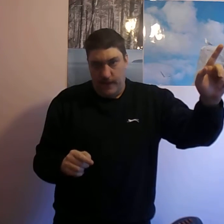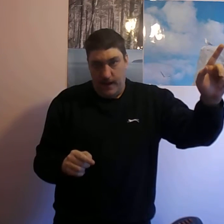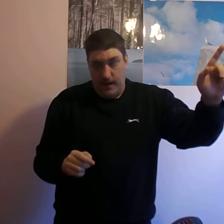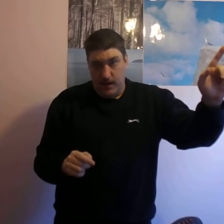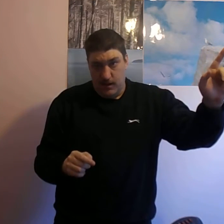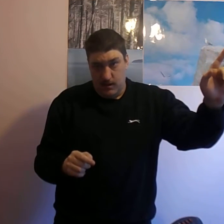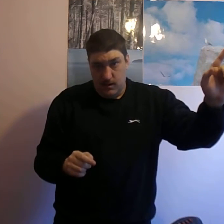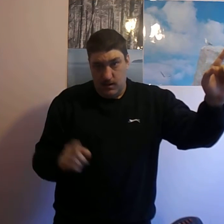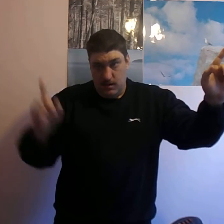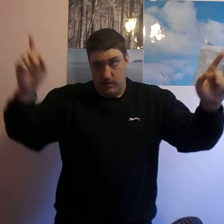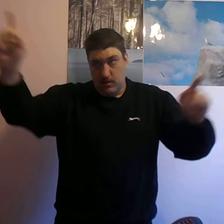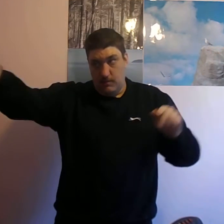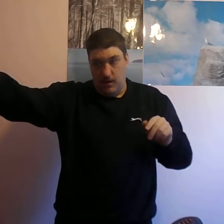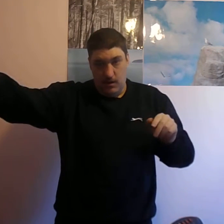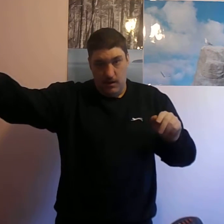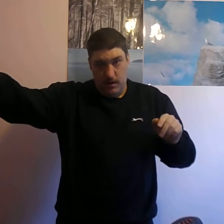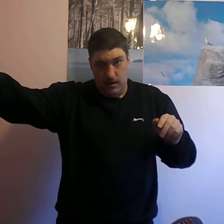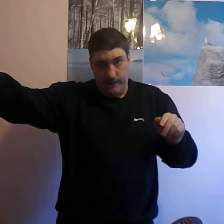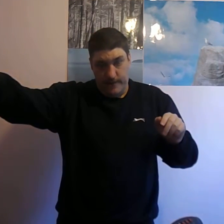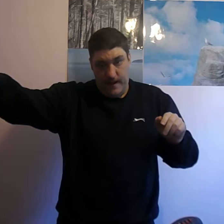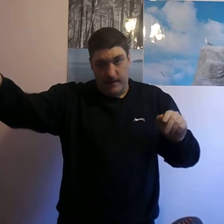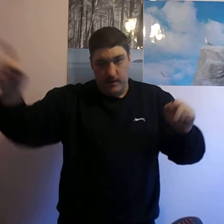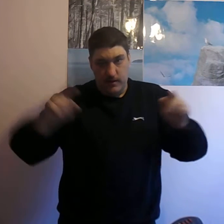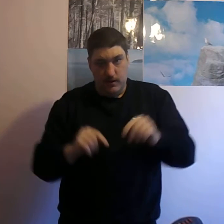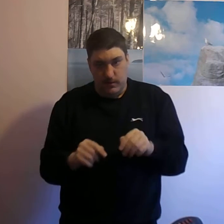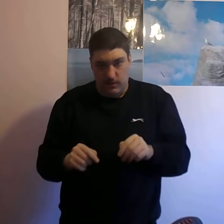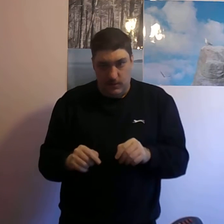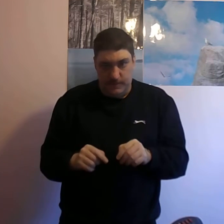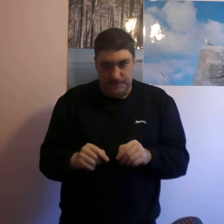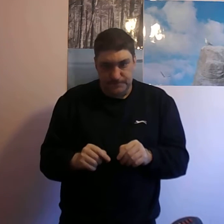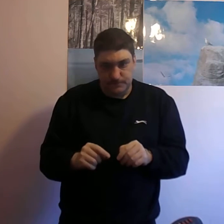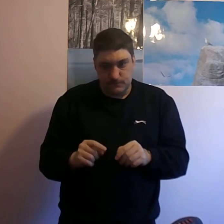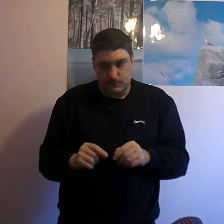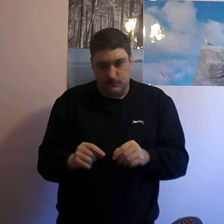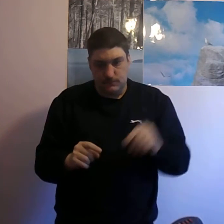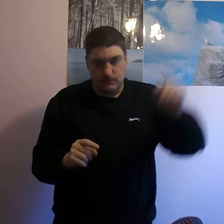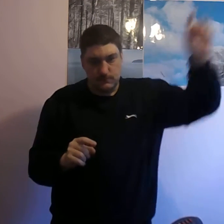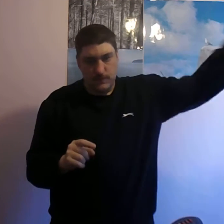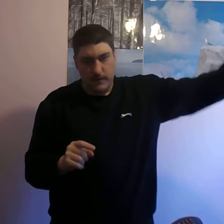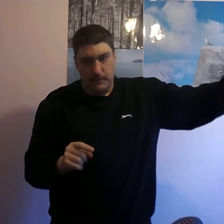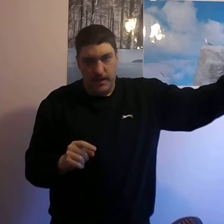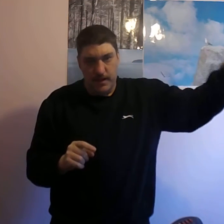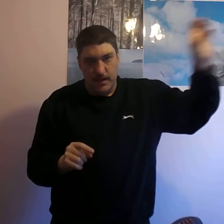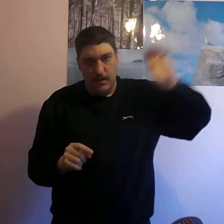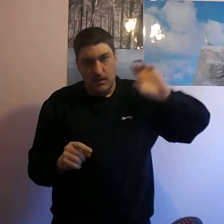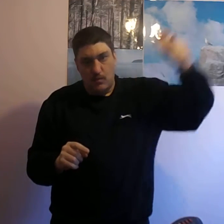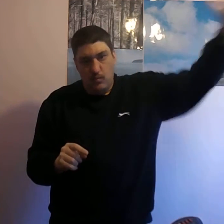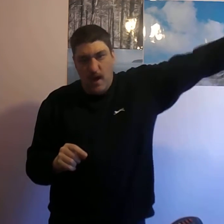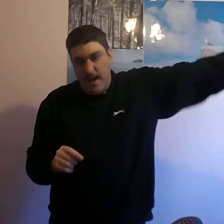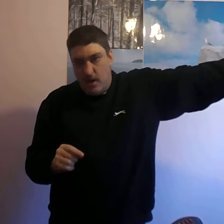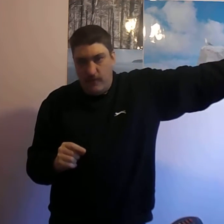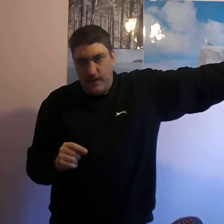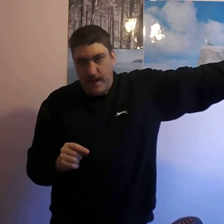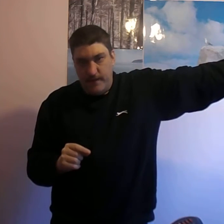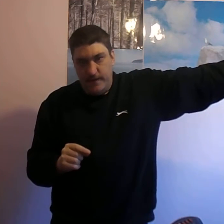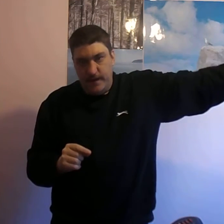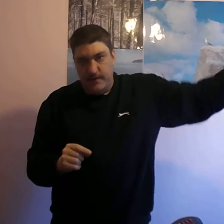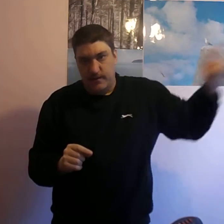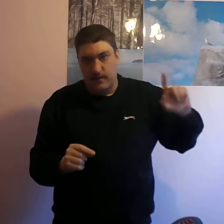there, you'll come out over there, so you can sort of be way over there in the distance,